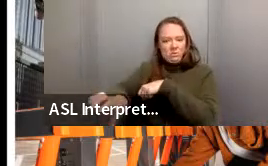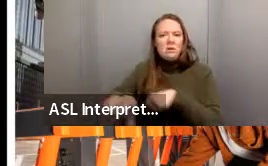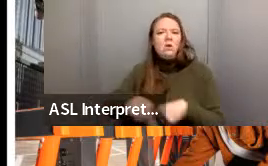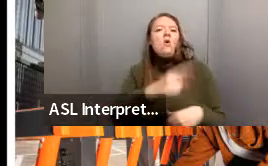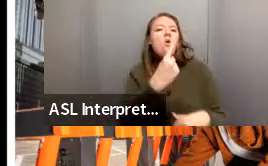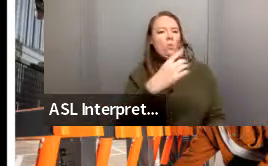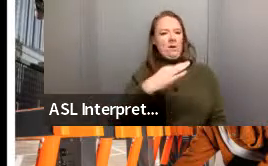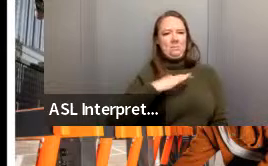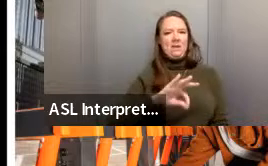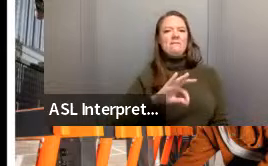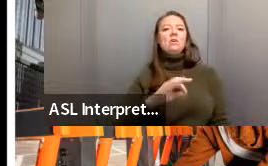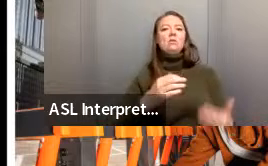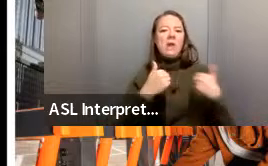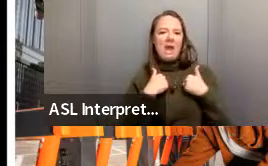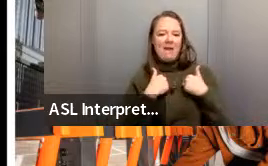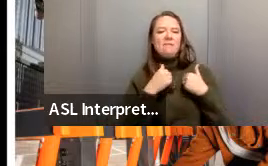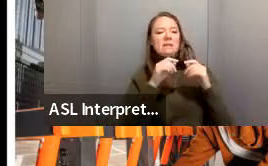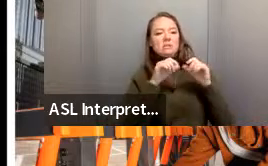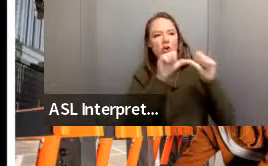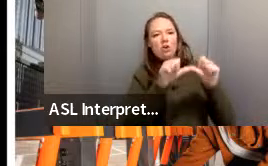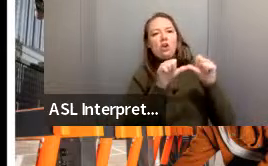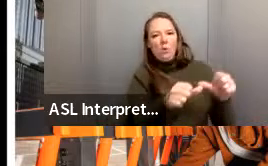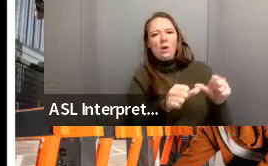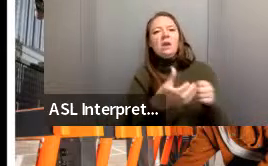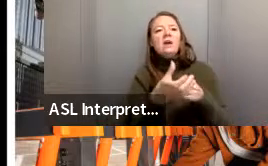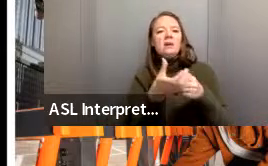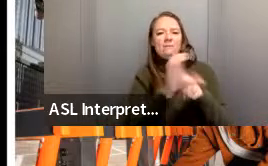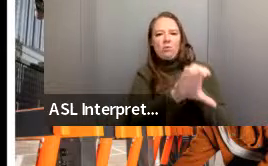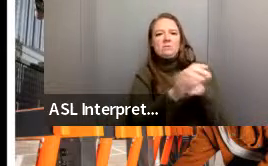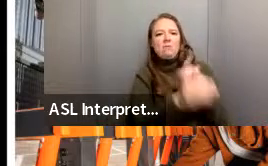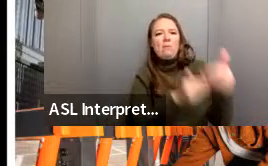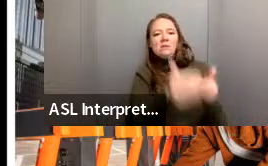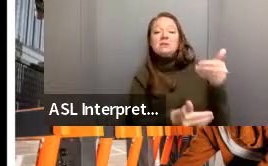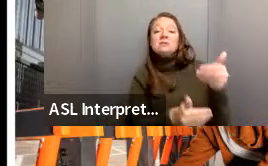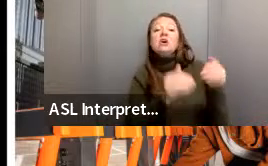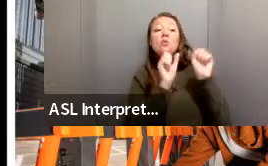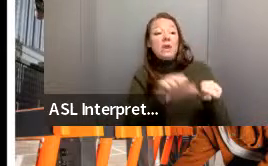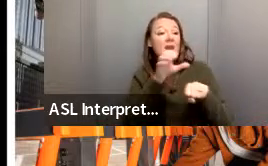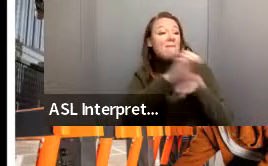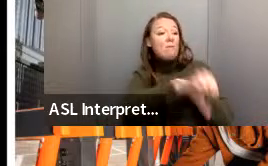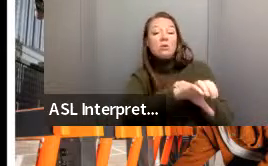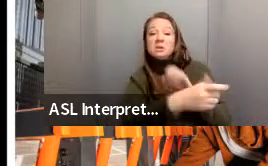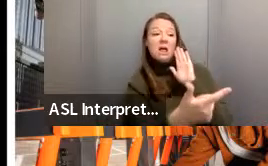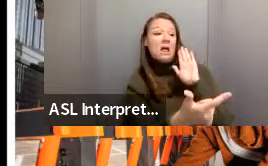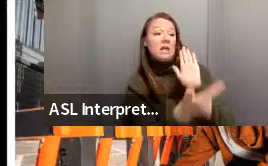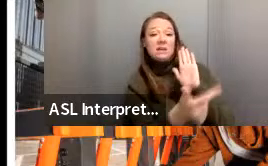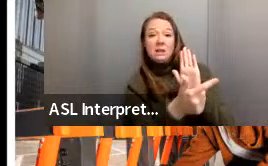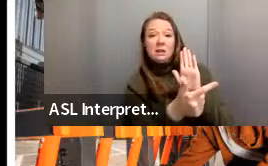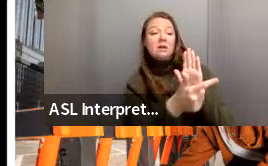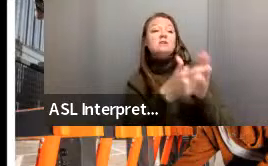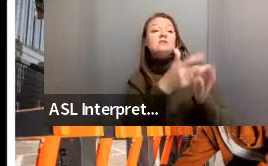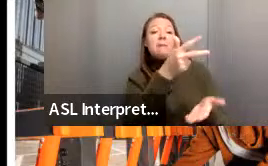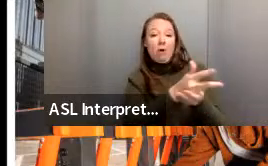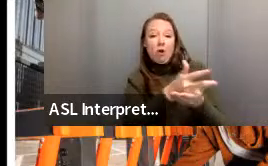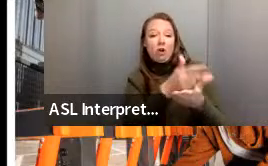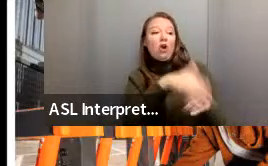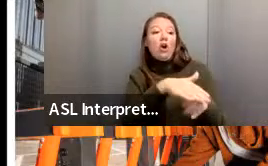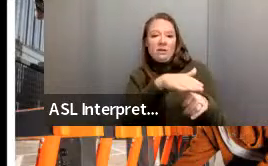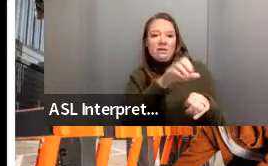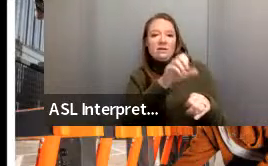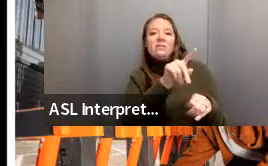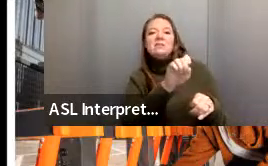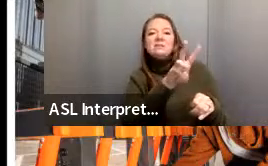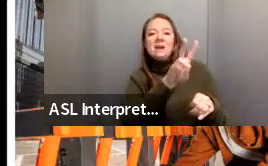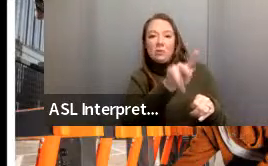ongoing enforcement process, but we are able to enforce no parking on sidewalks. And importantly, to make that work, you have to provide a